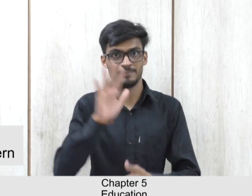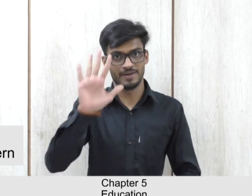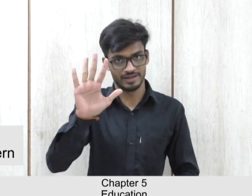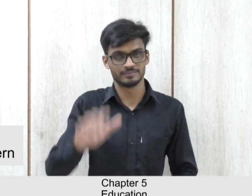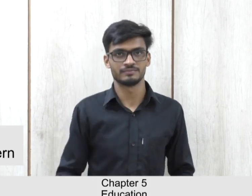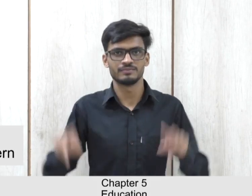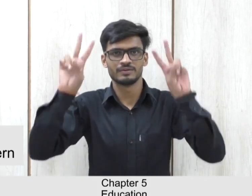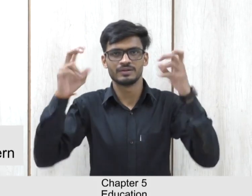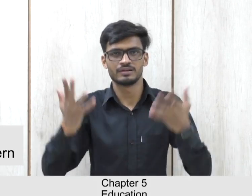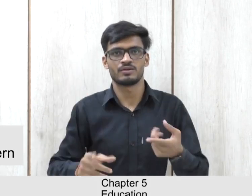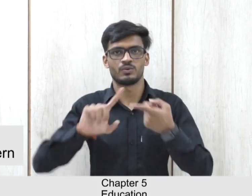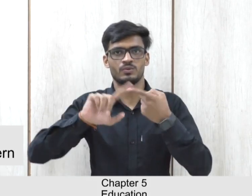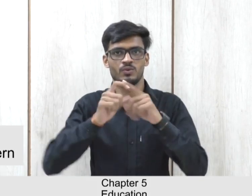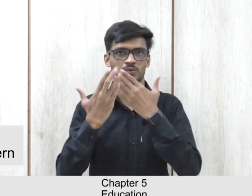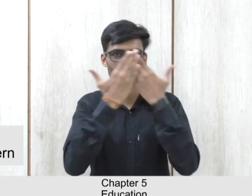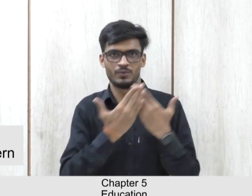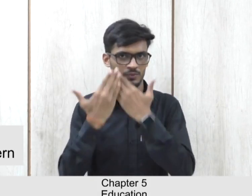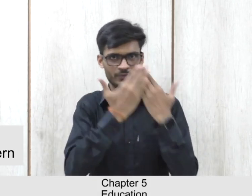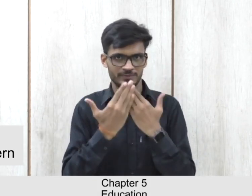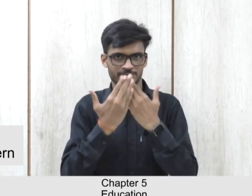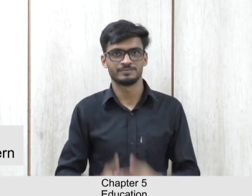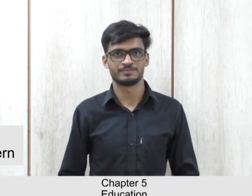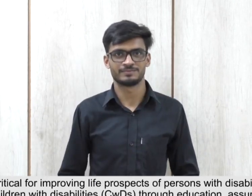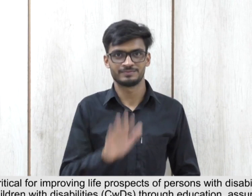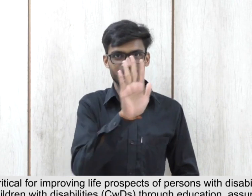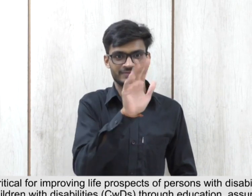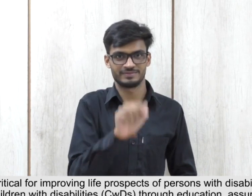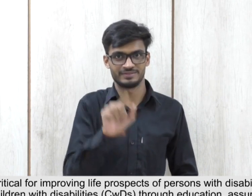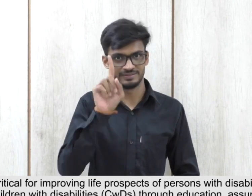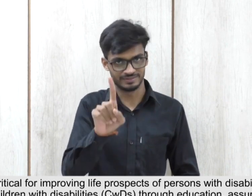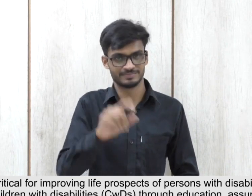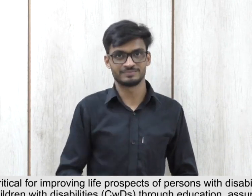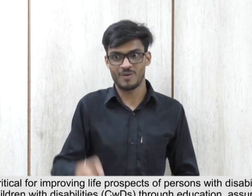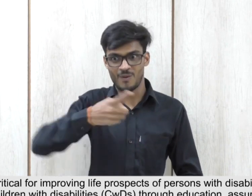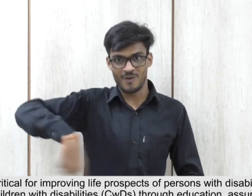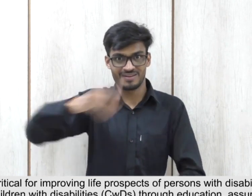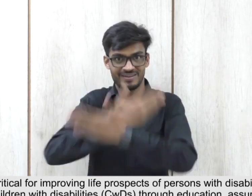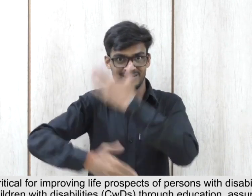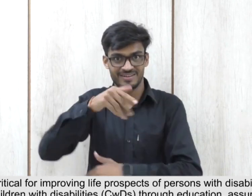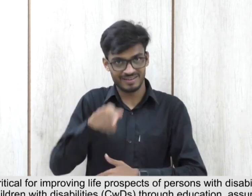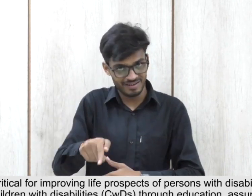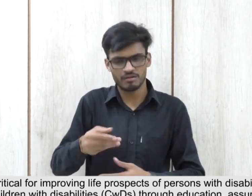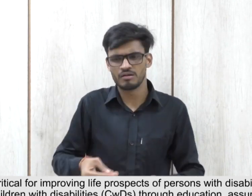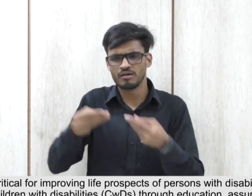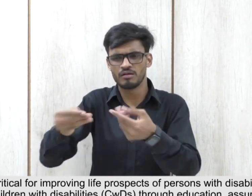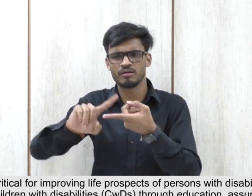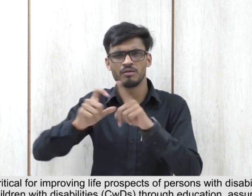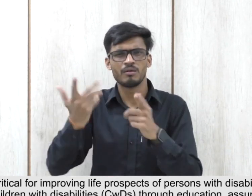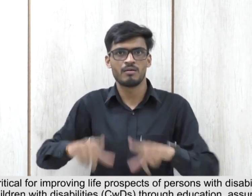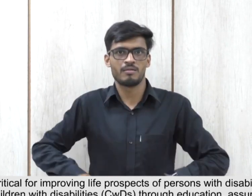Chapter 5 Education 5.1 Education is critical for improving life prospects of persons with disabilities. In